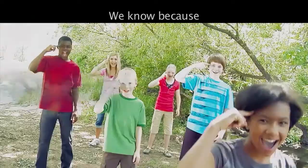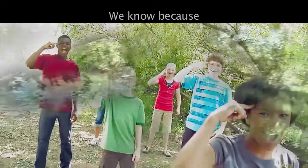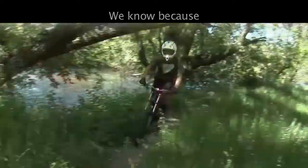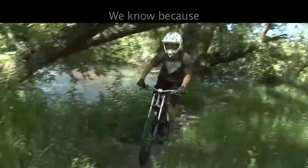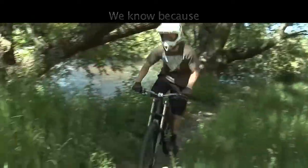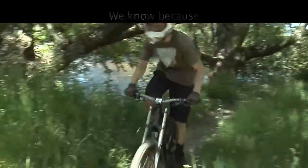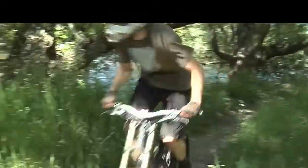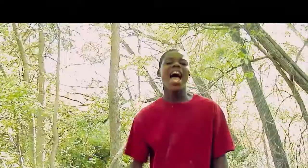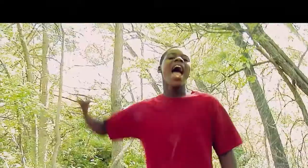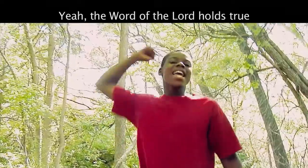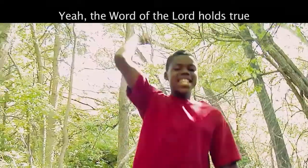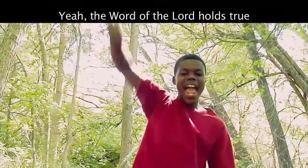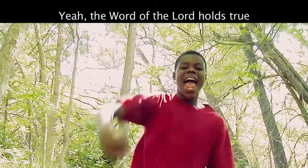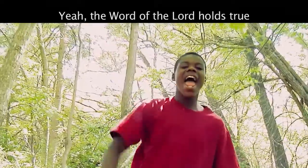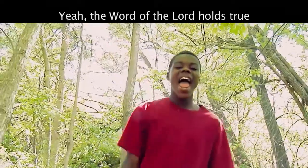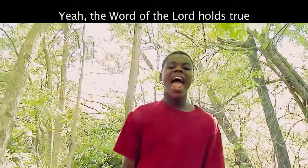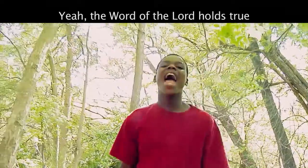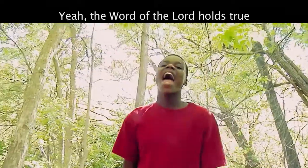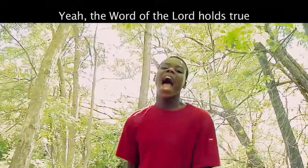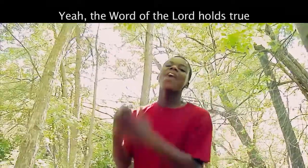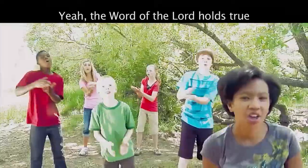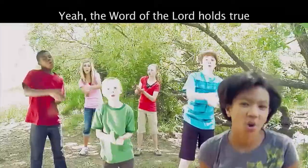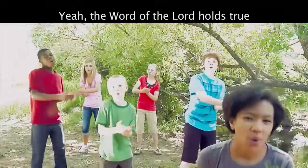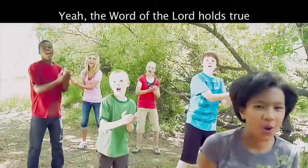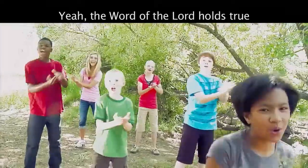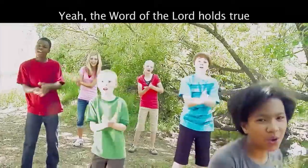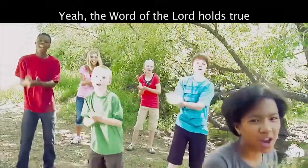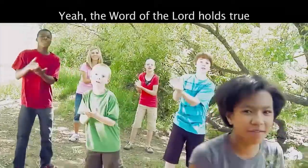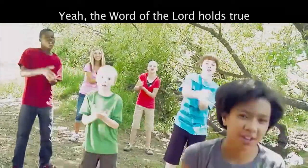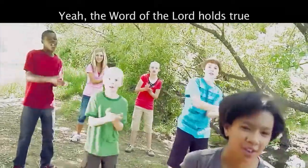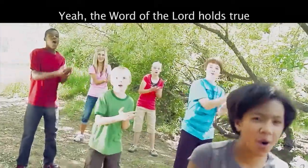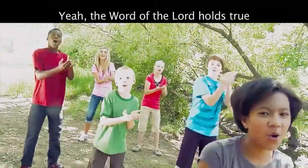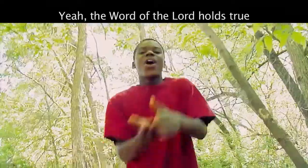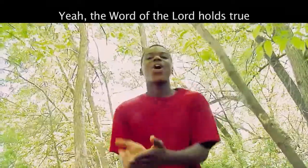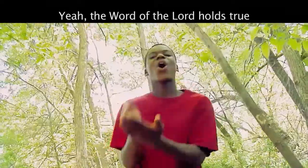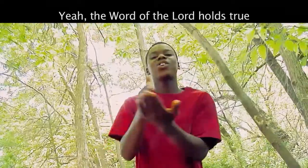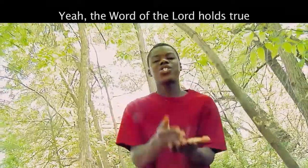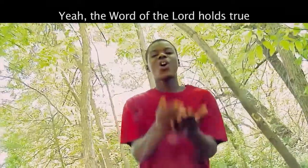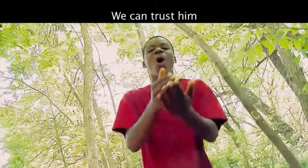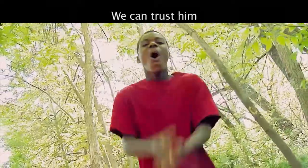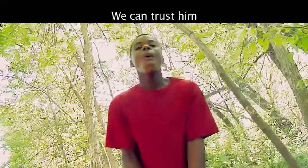Yeah.